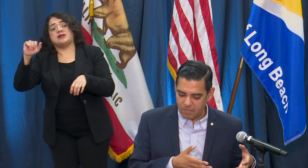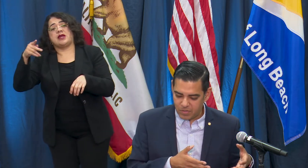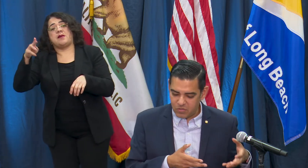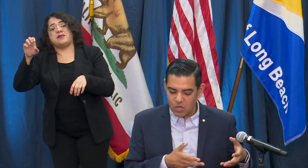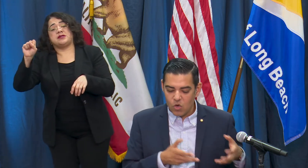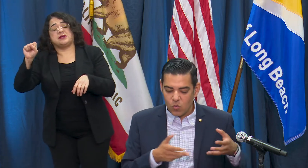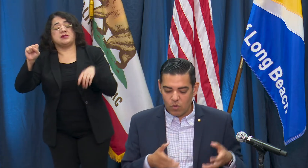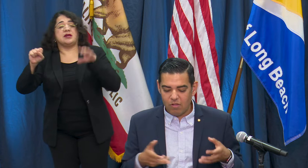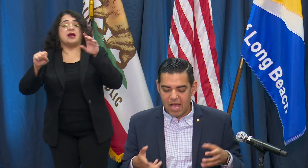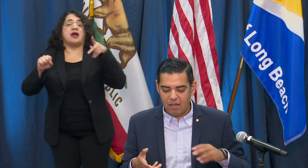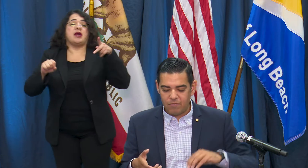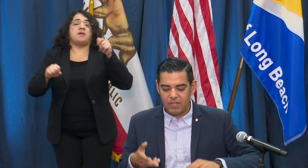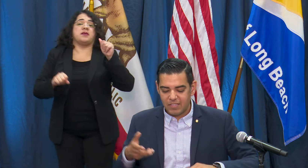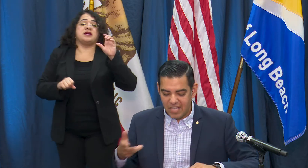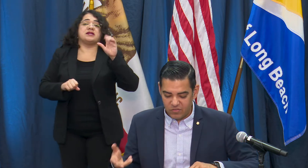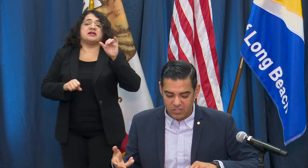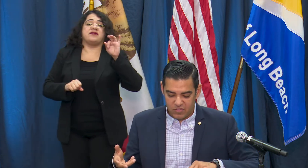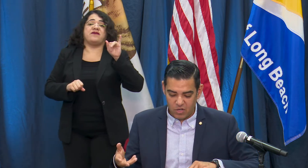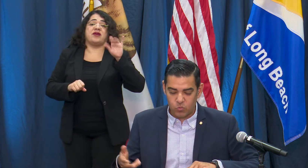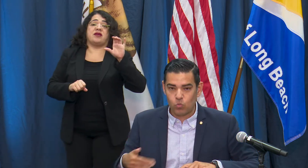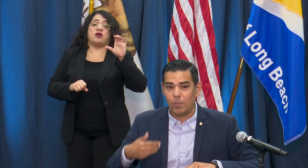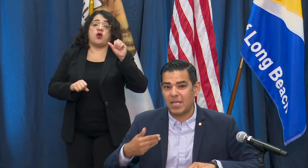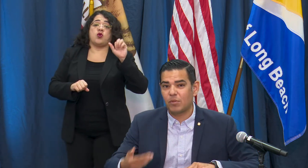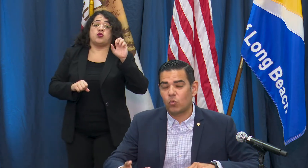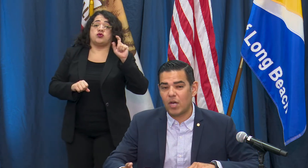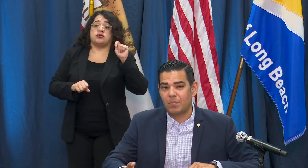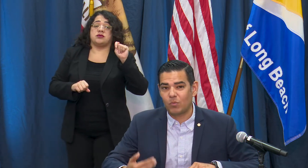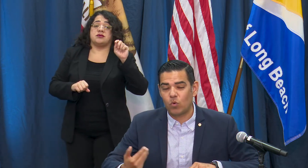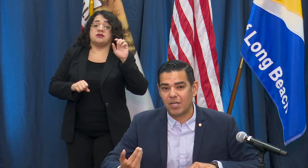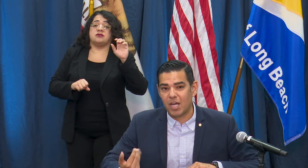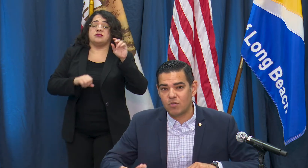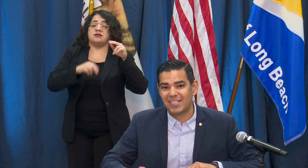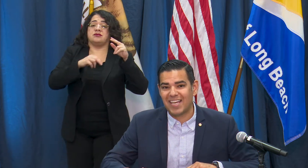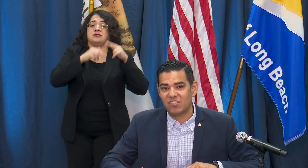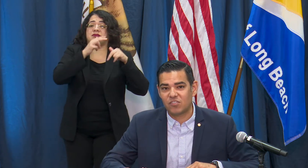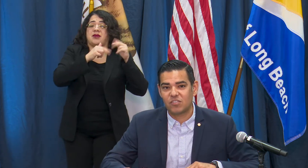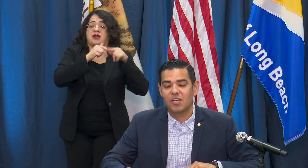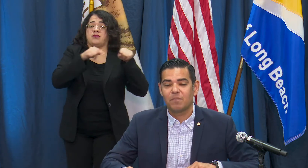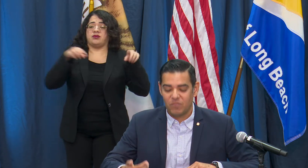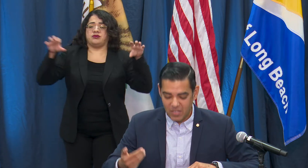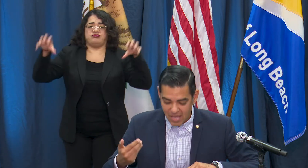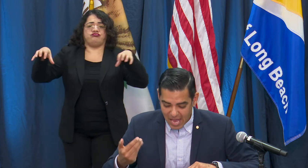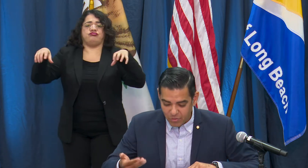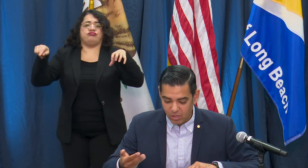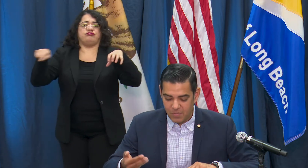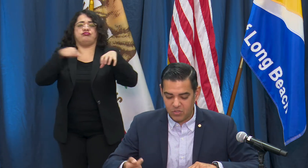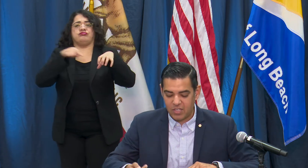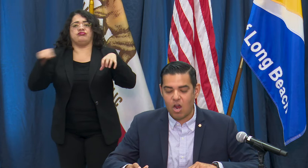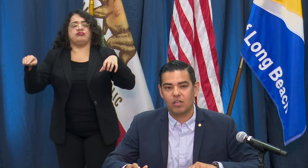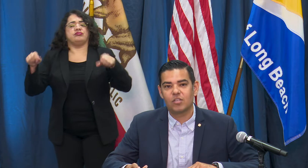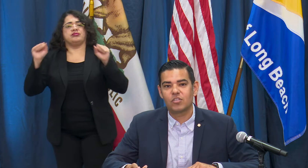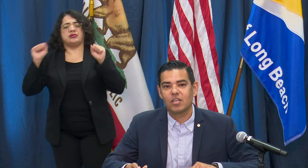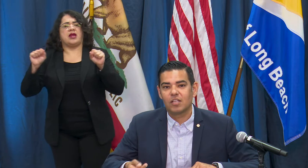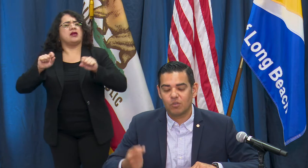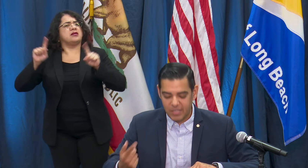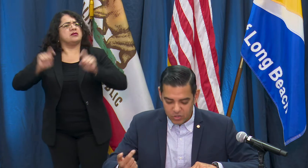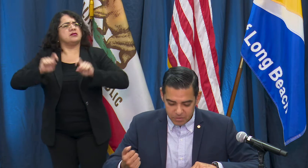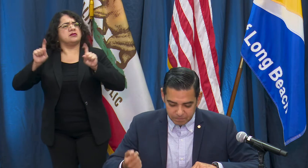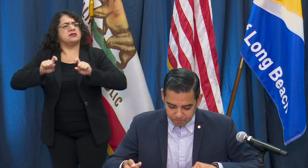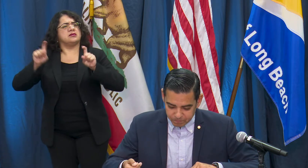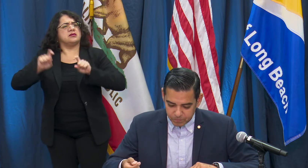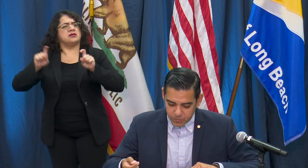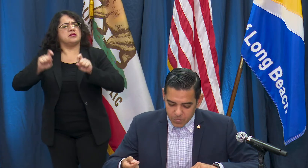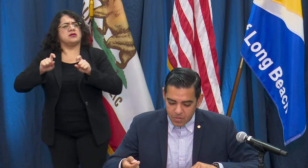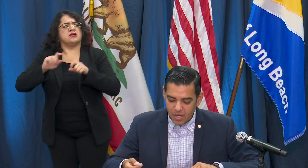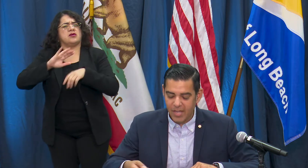Coast campus, will have testing centers. We'll be able to run up to 100 tests at the Long Beach City College